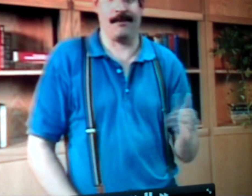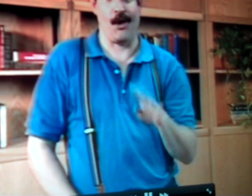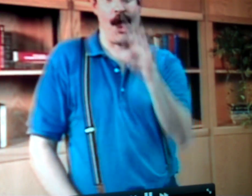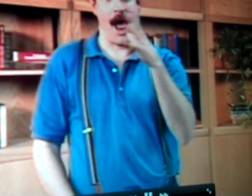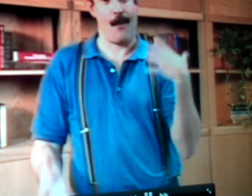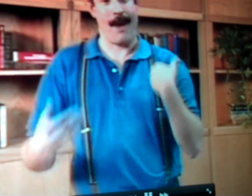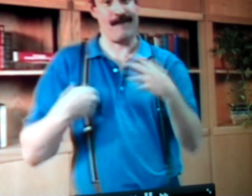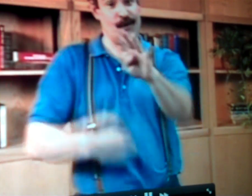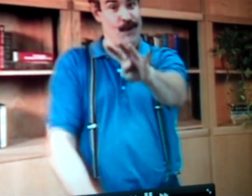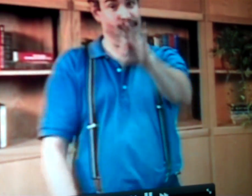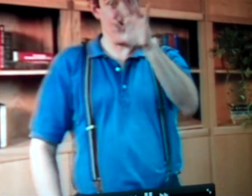to come in.